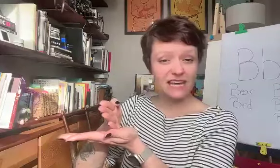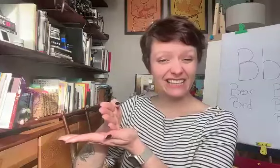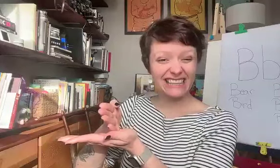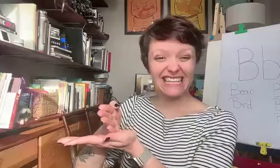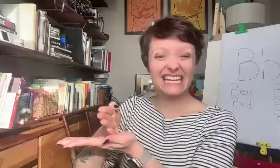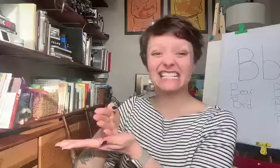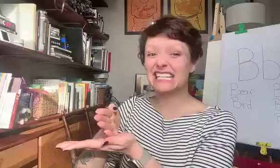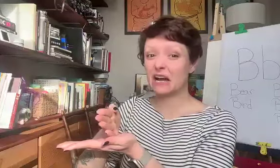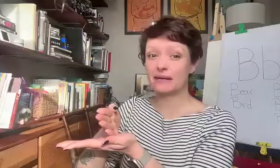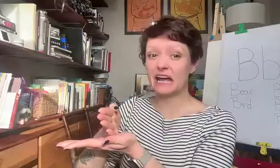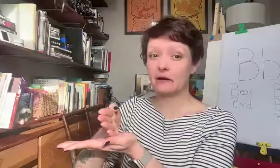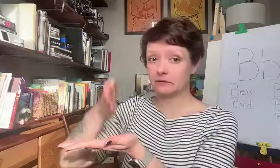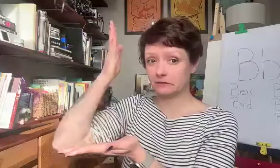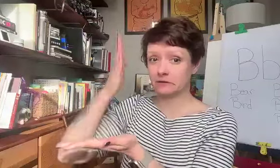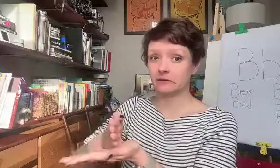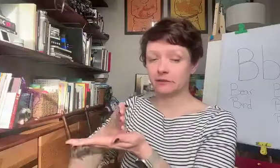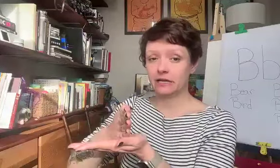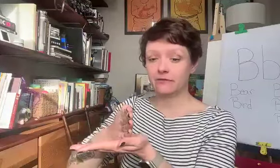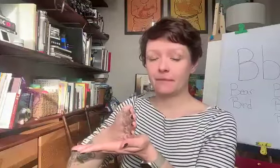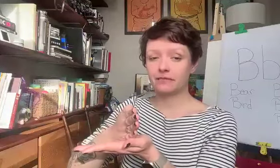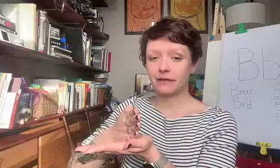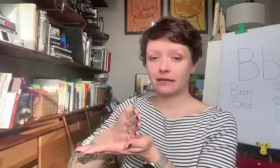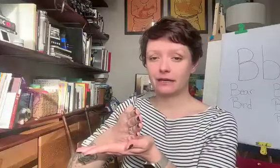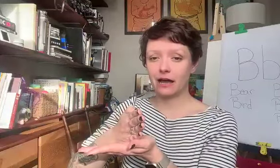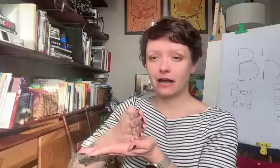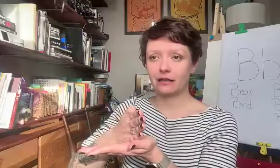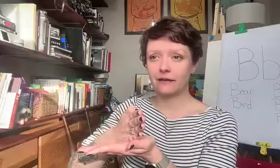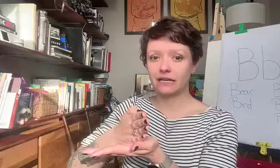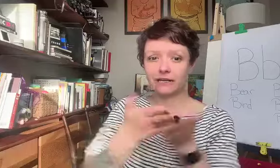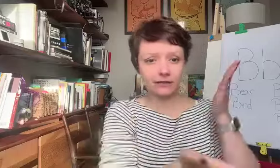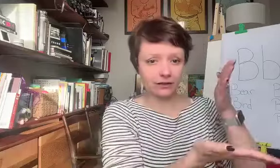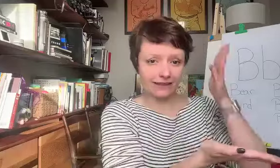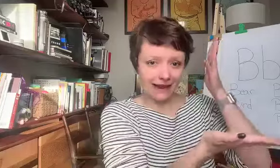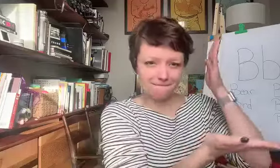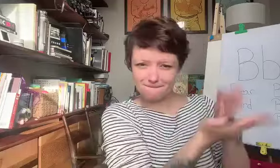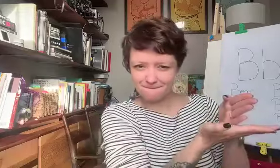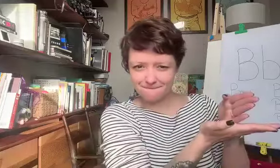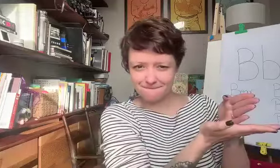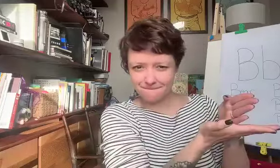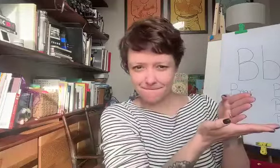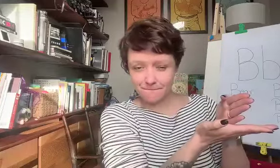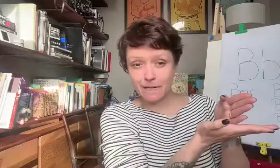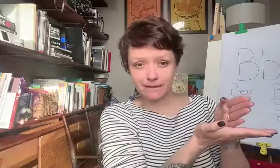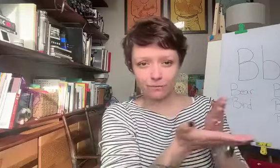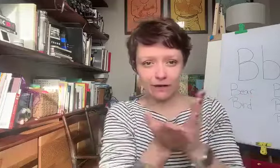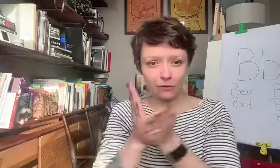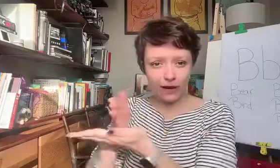of it like the guillotine coming down. If you happen to be left-handed, it looked like that. But whatever way it